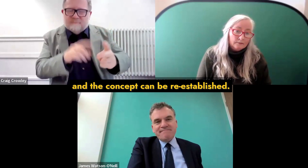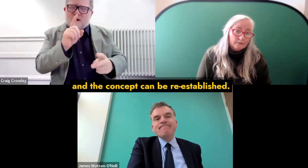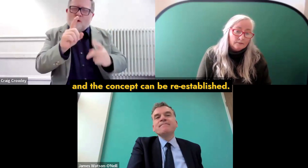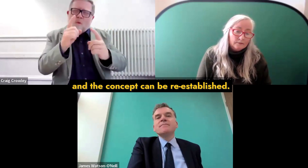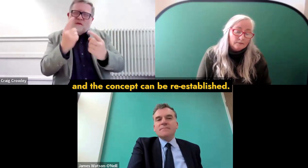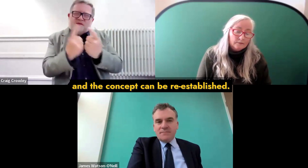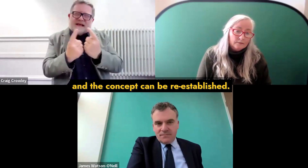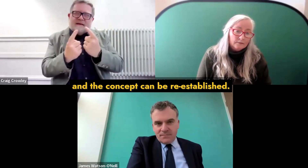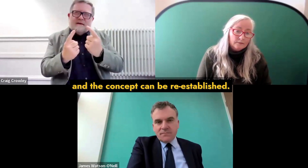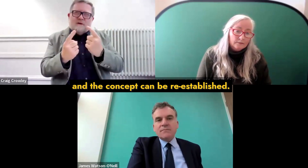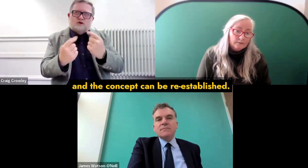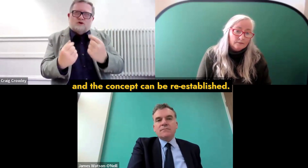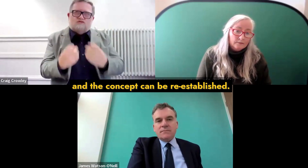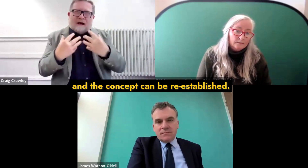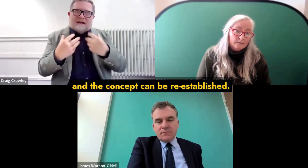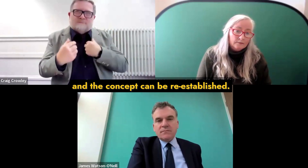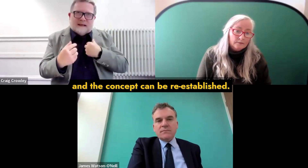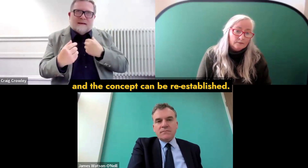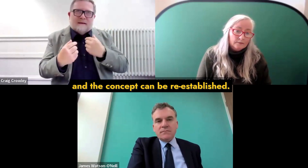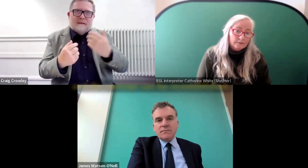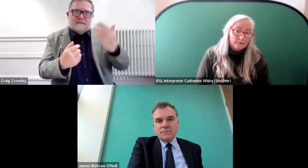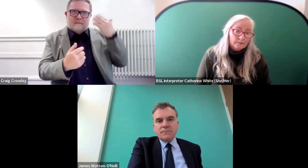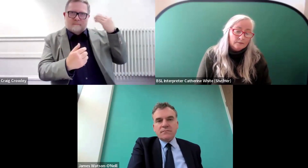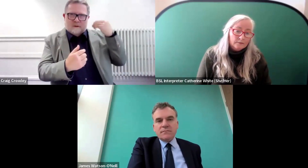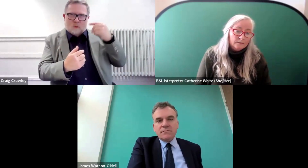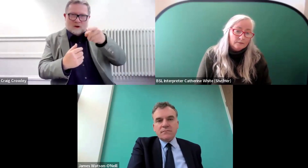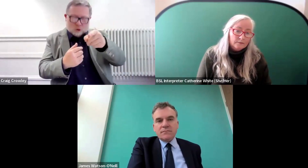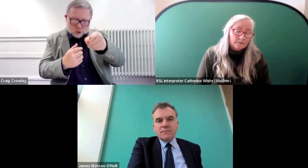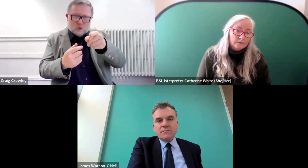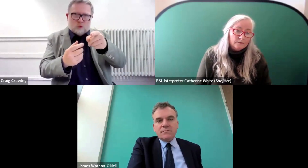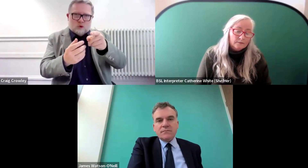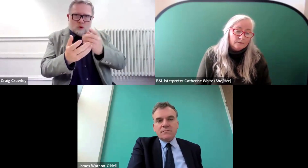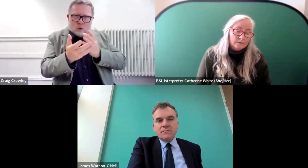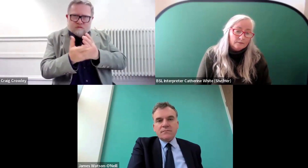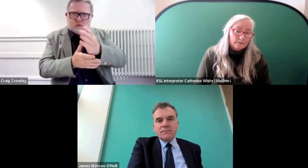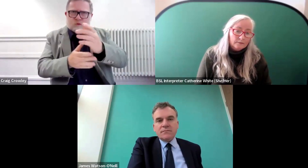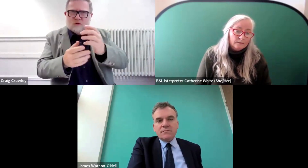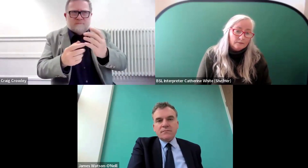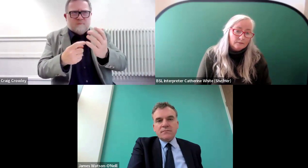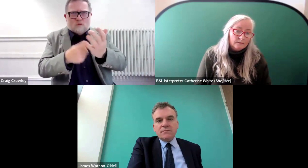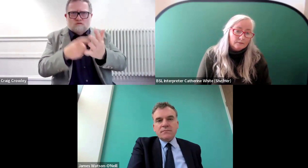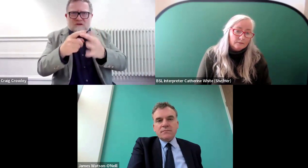And the concept can be re-established.